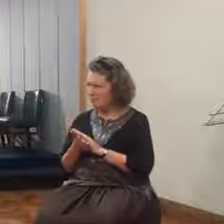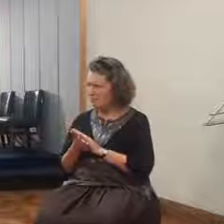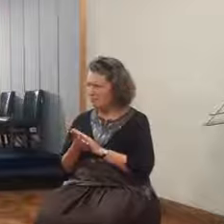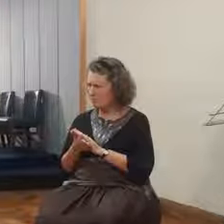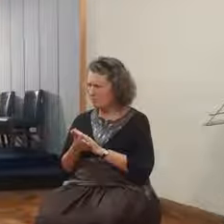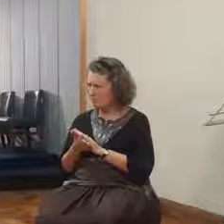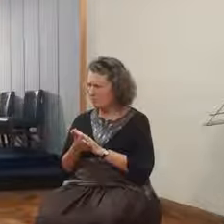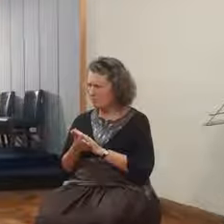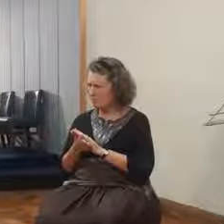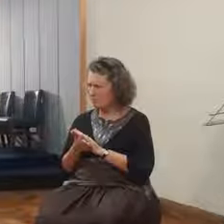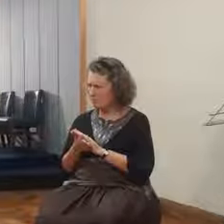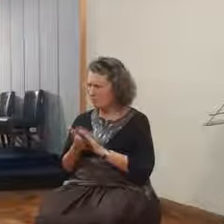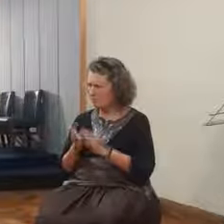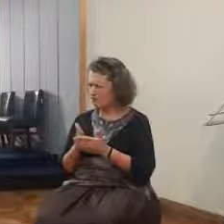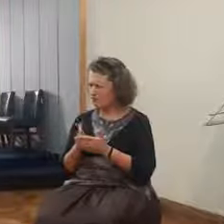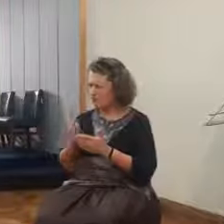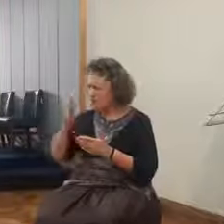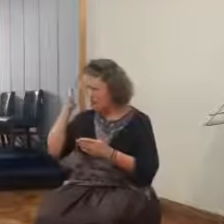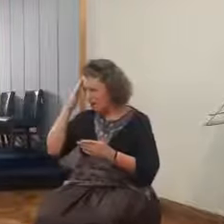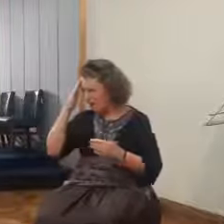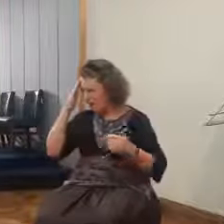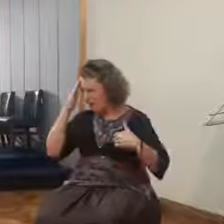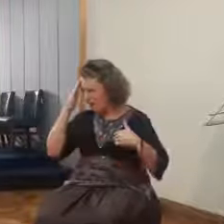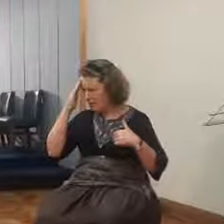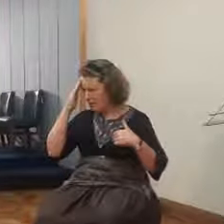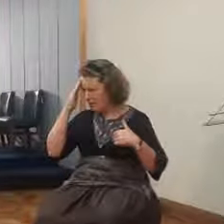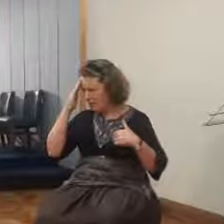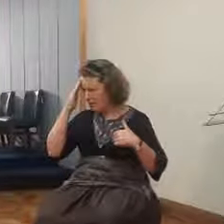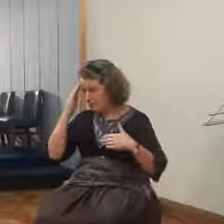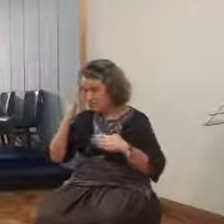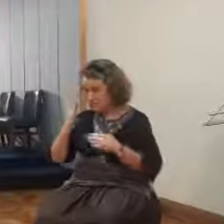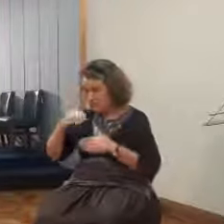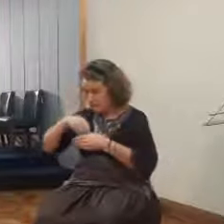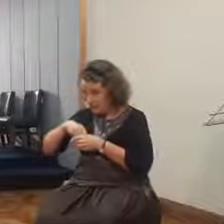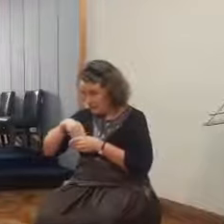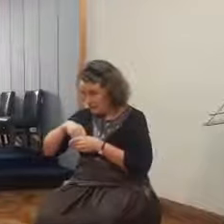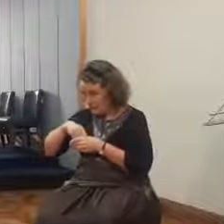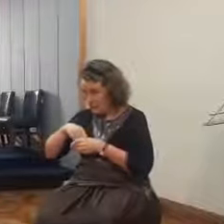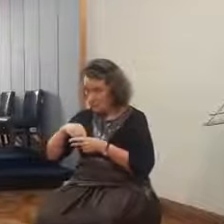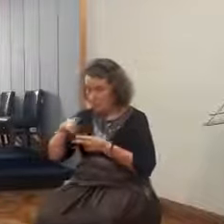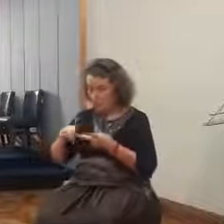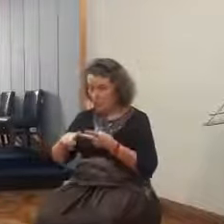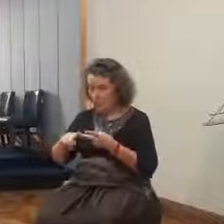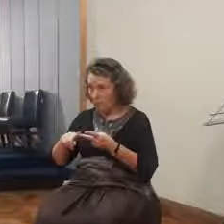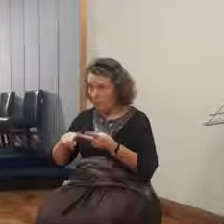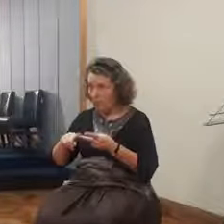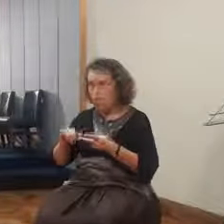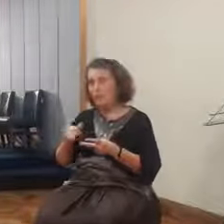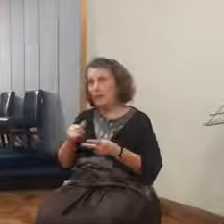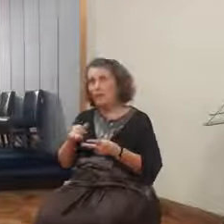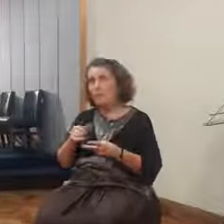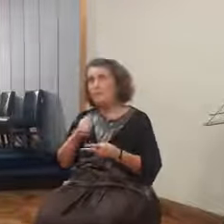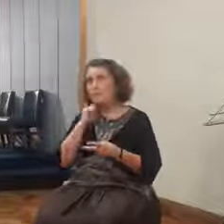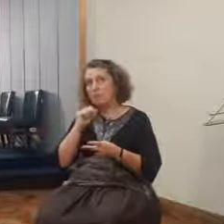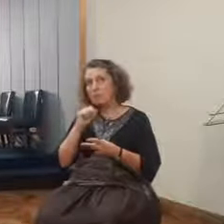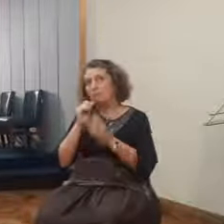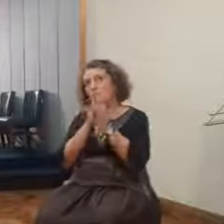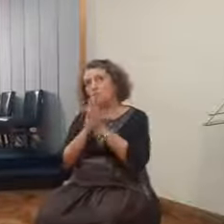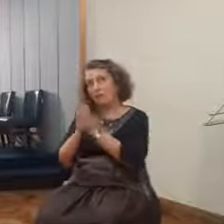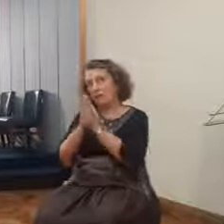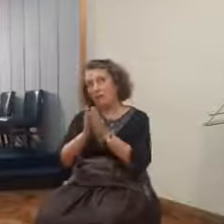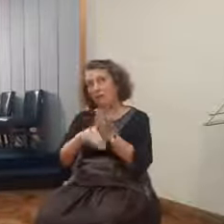fuller? Could it be heartier? When I respond to the prayers with Amen, would that be richer and heartier